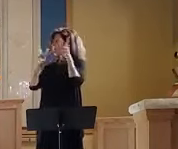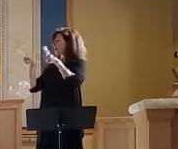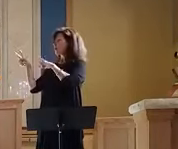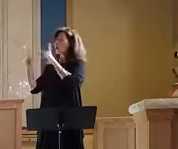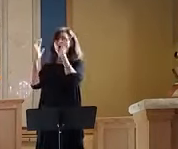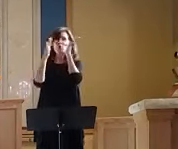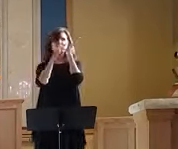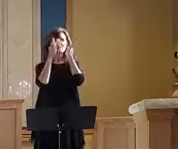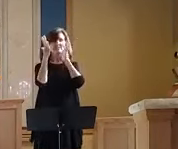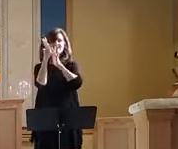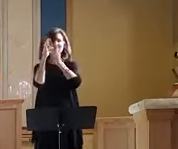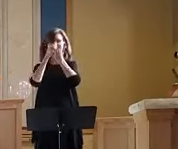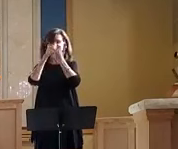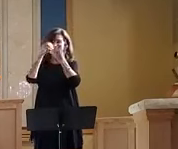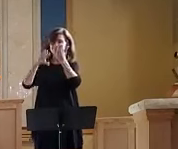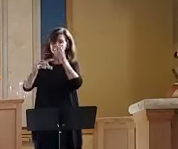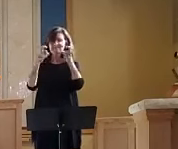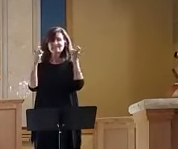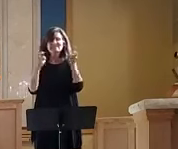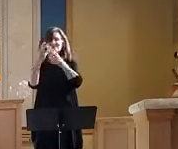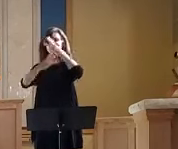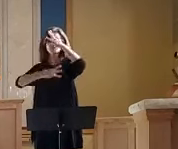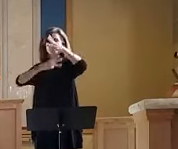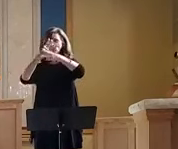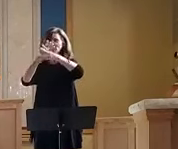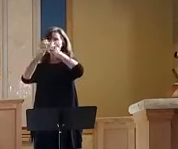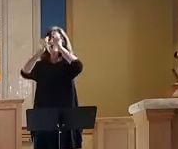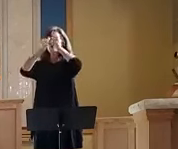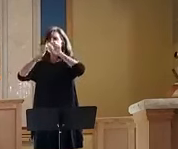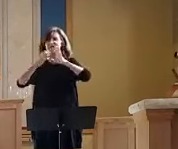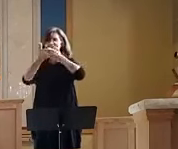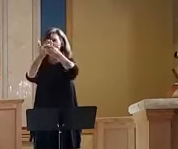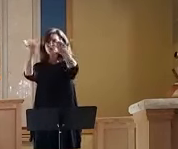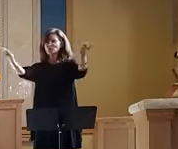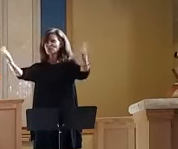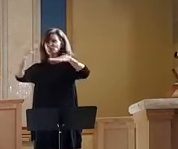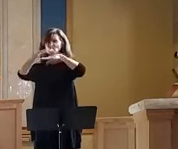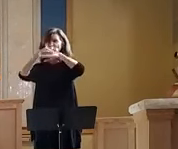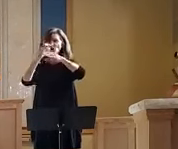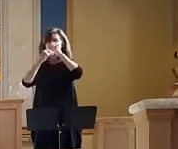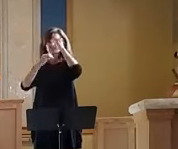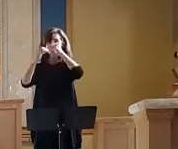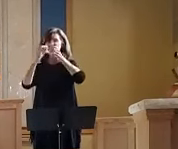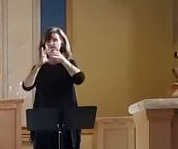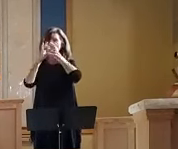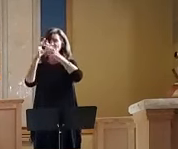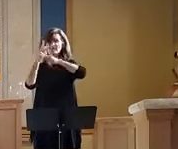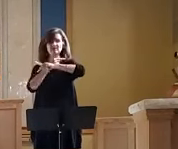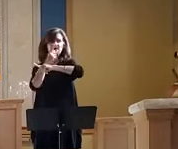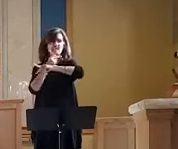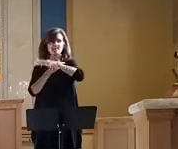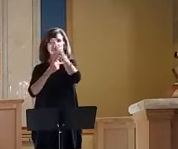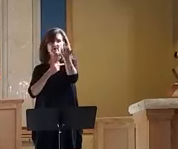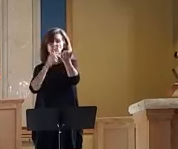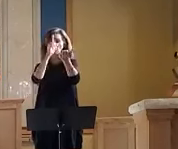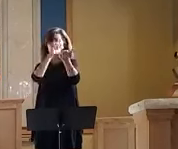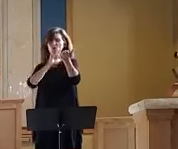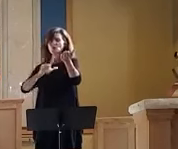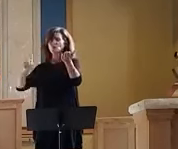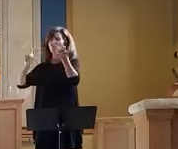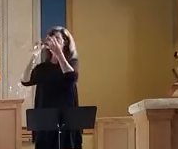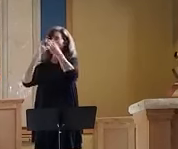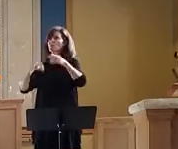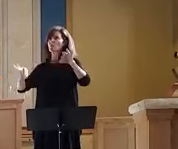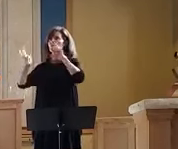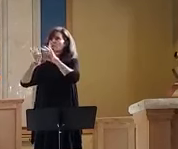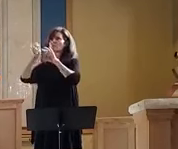Behold him who takes away the sins of the world. Blessed are those called to the supper of the Lamb. Lord, I am not worthy